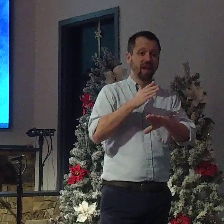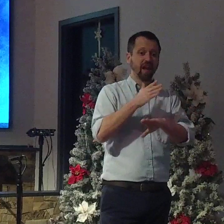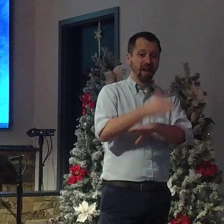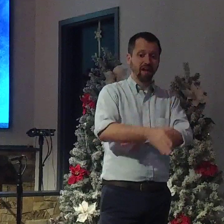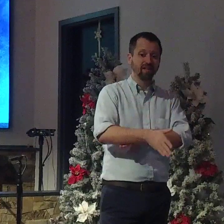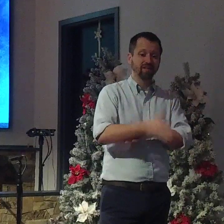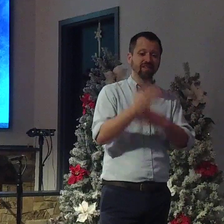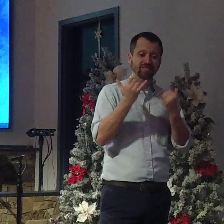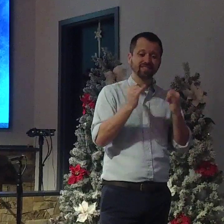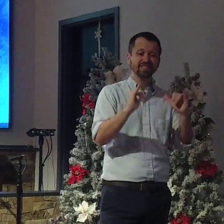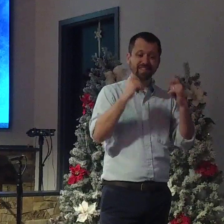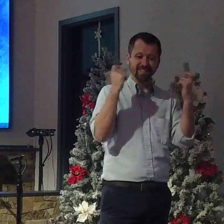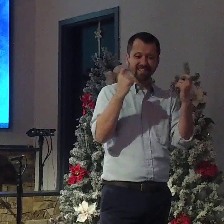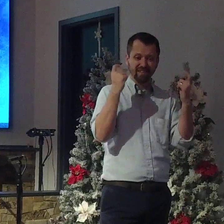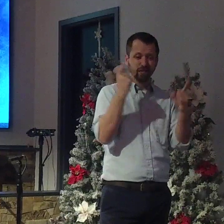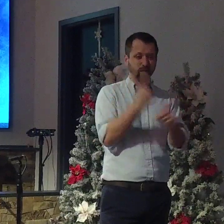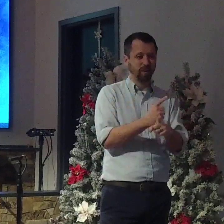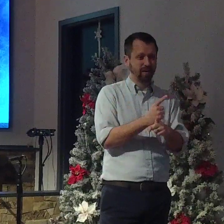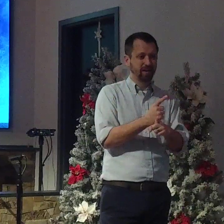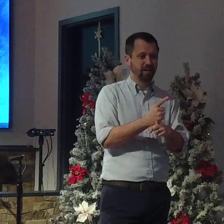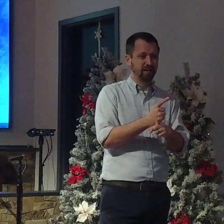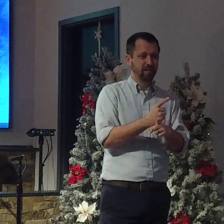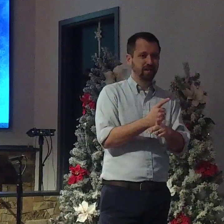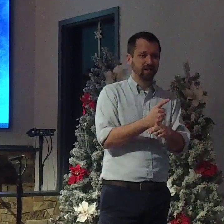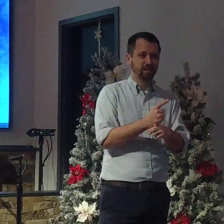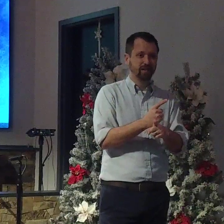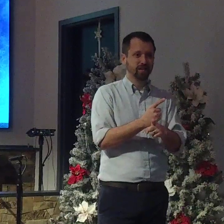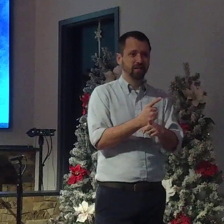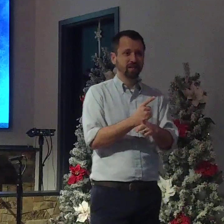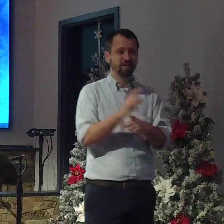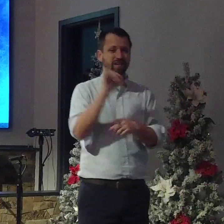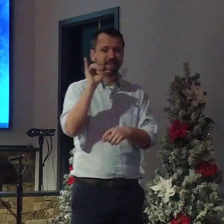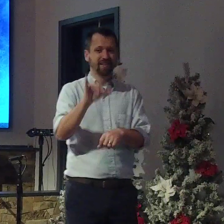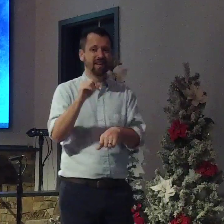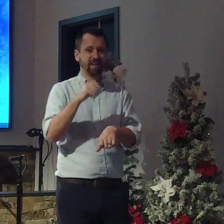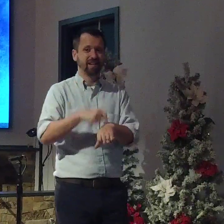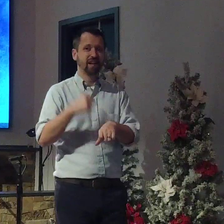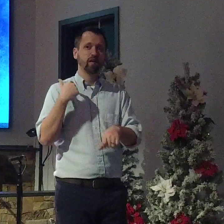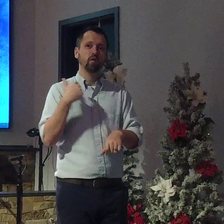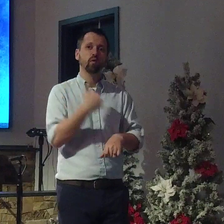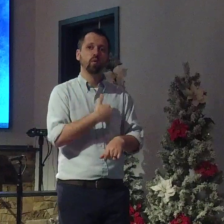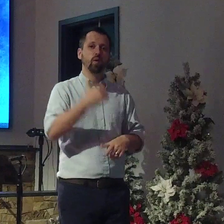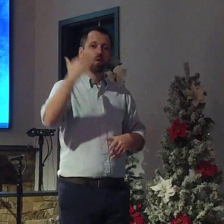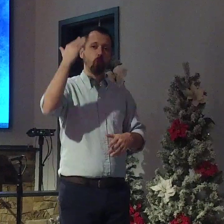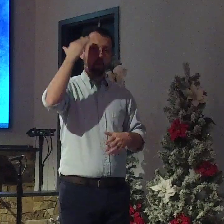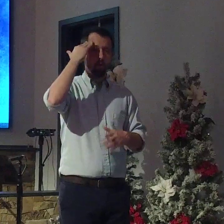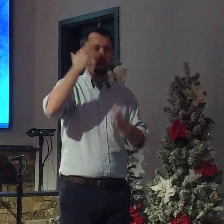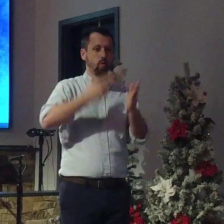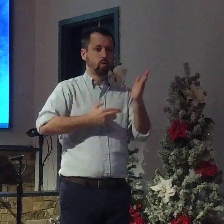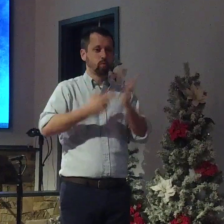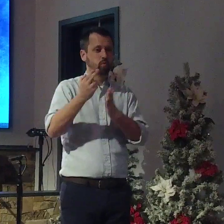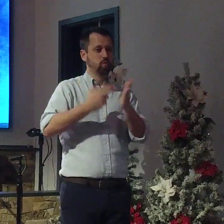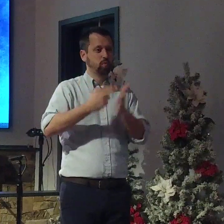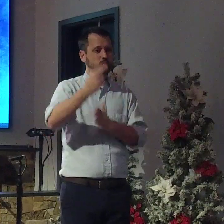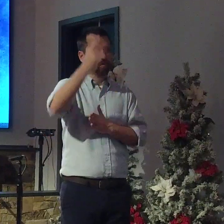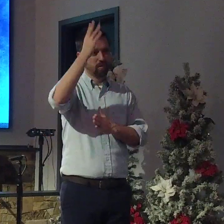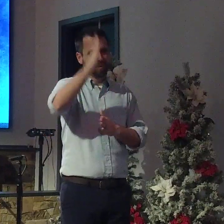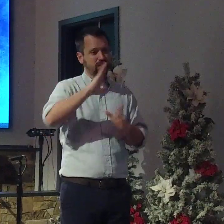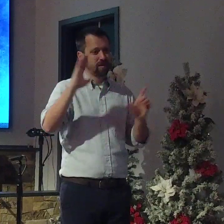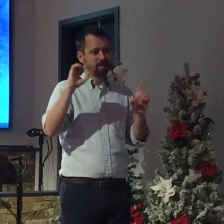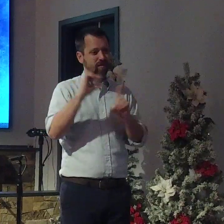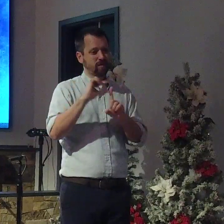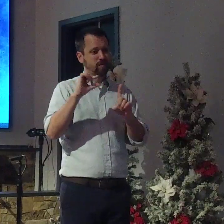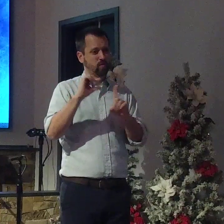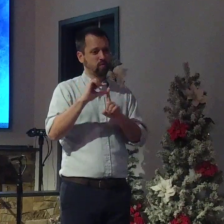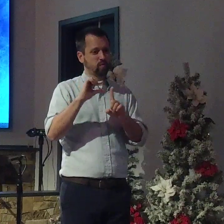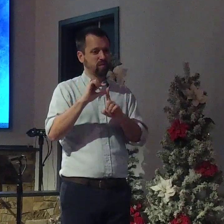longer remember those things. We get a clean slate. The word forgiven means this. It means to send away. It means to